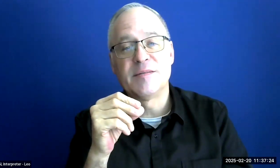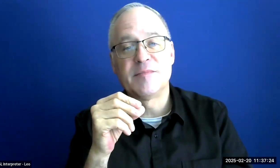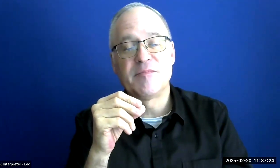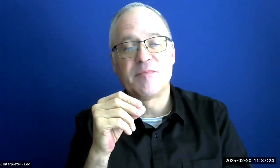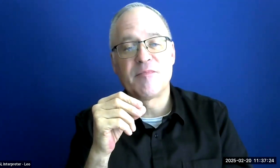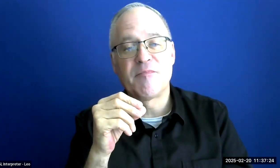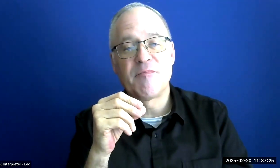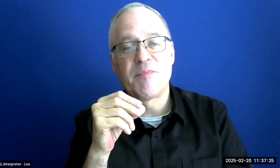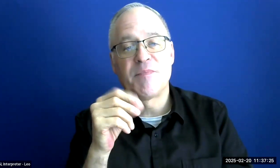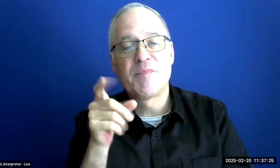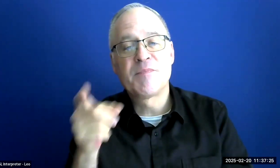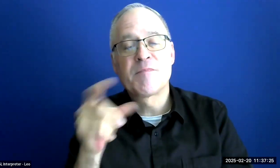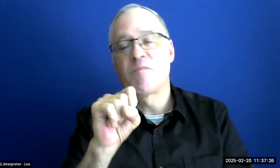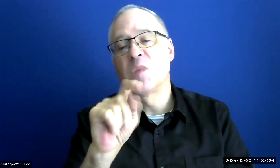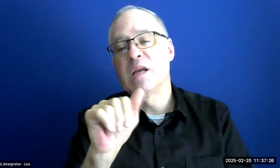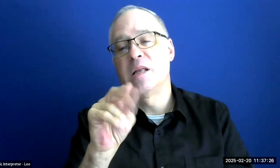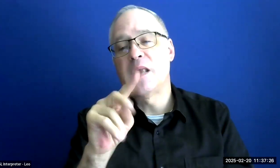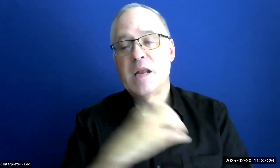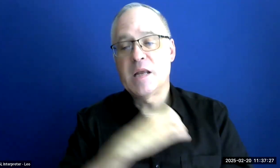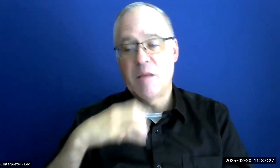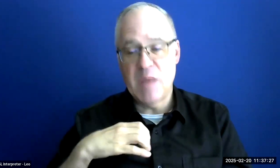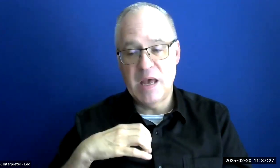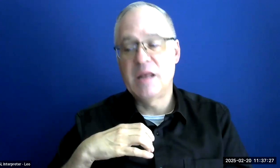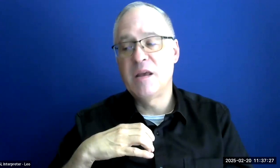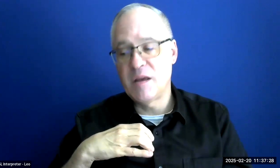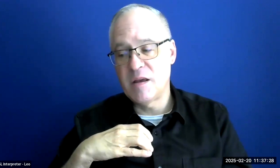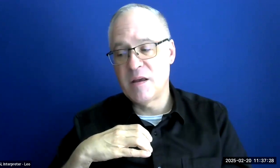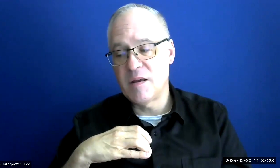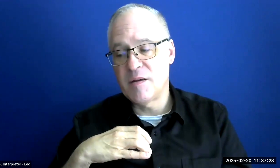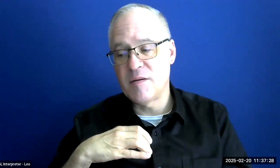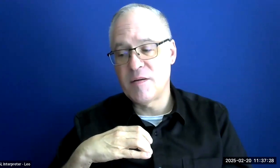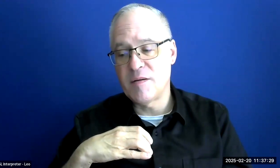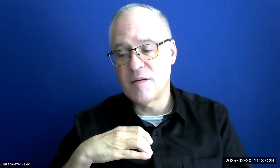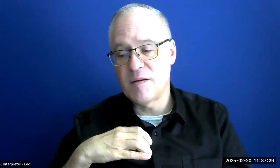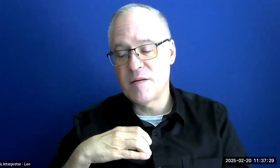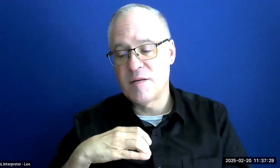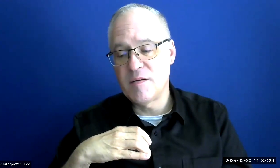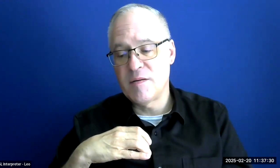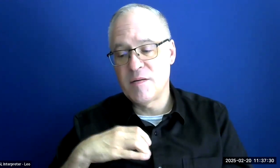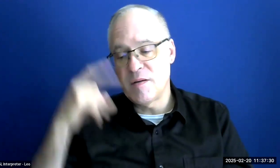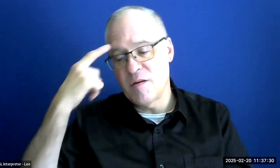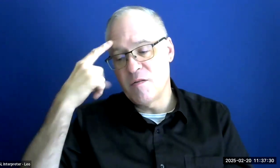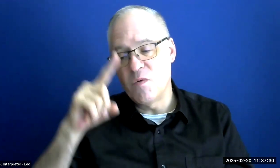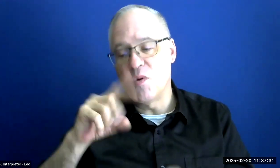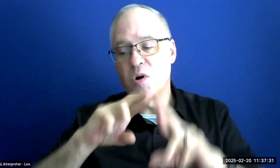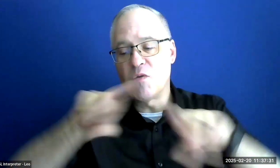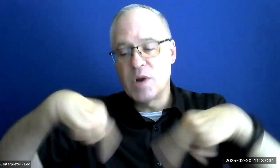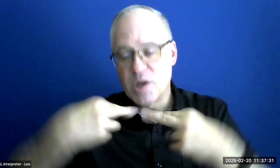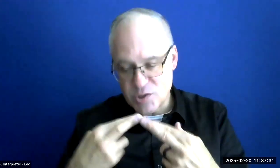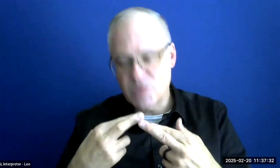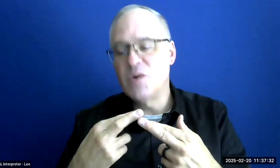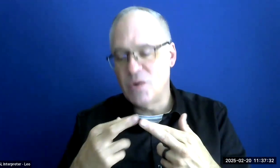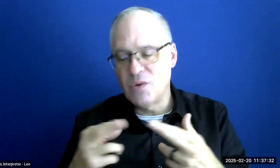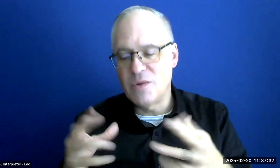the Standing Committee, which will then be called the Standing Committee on Regional Conferences on a